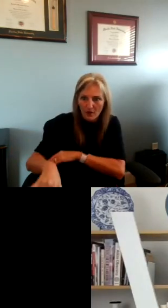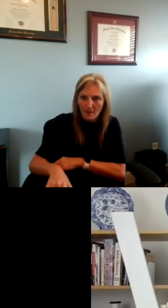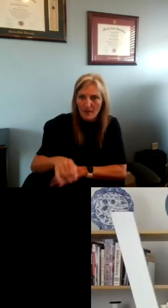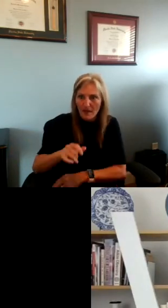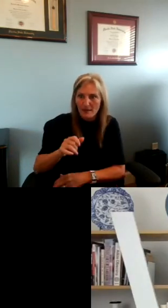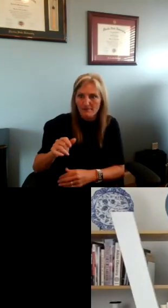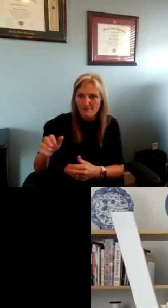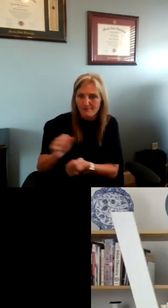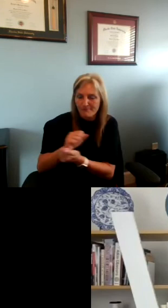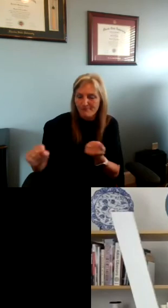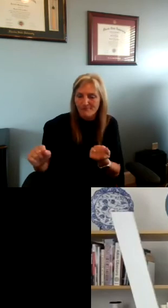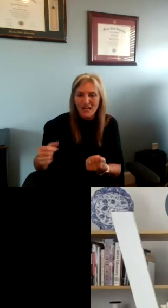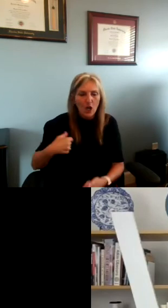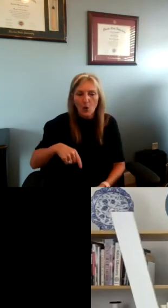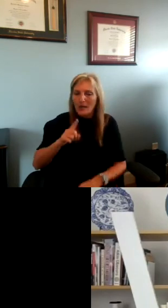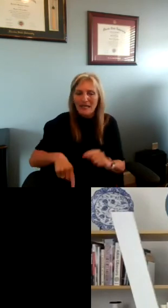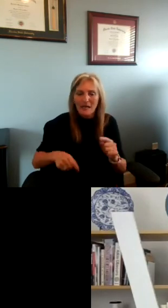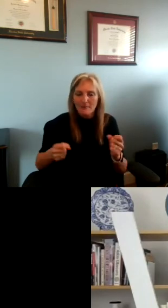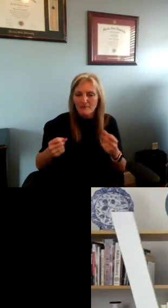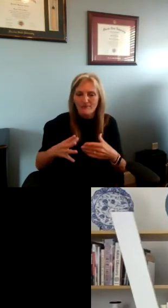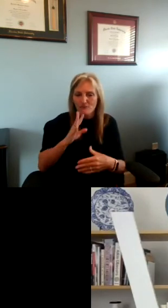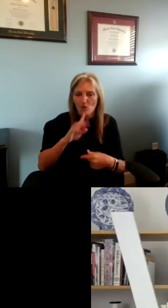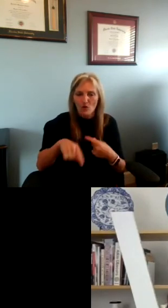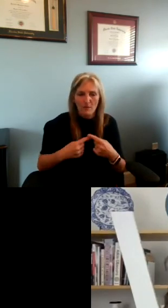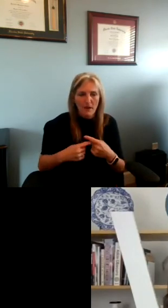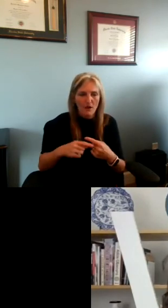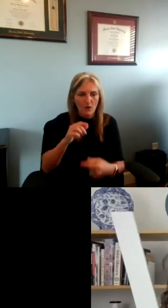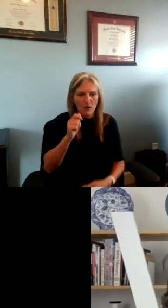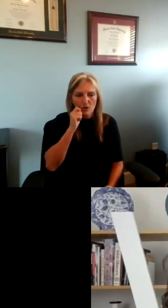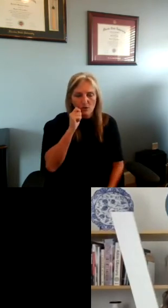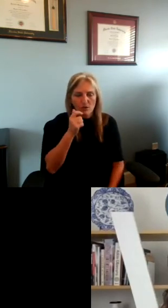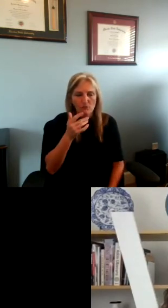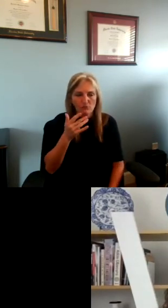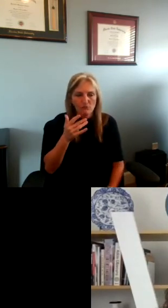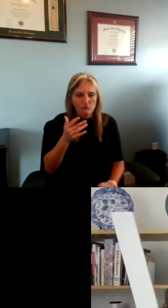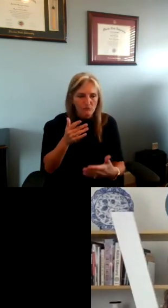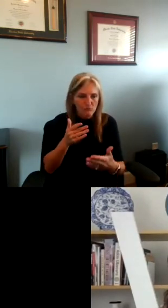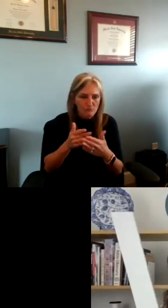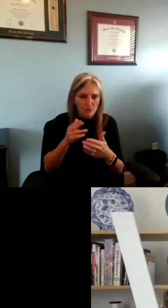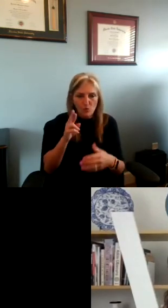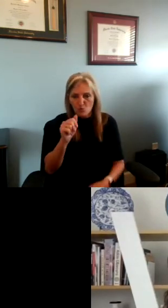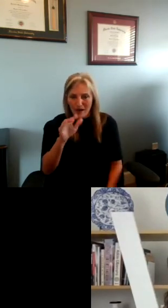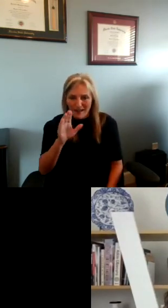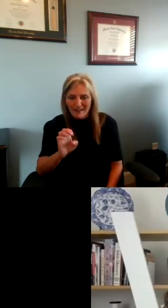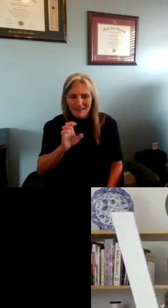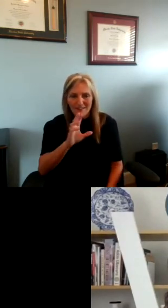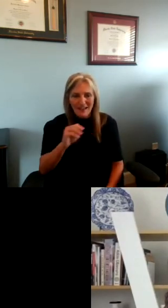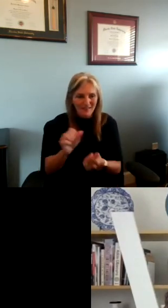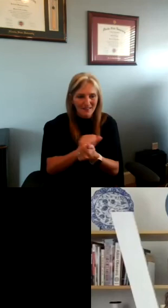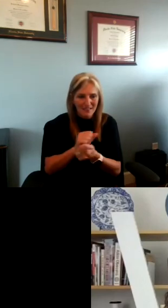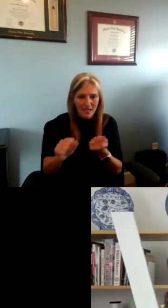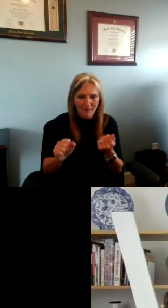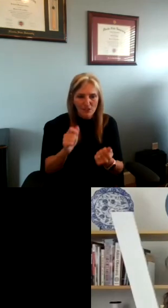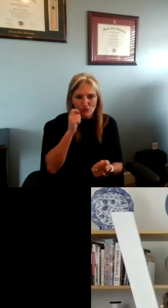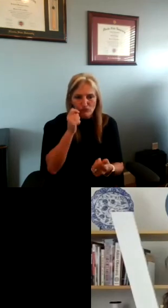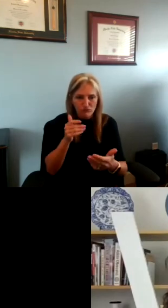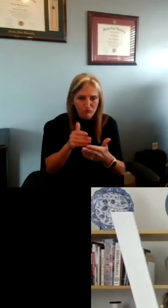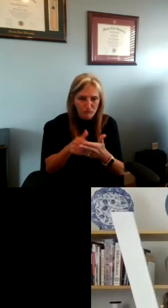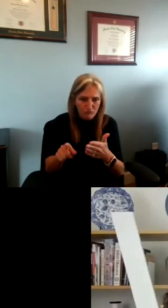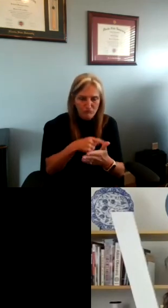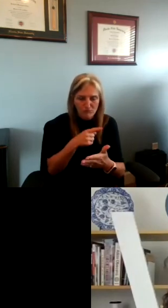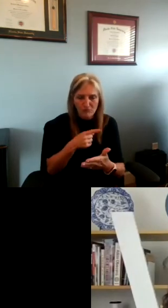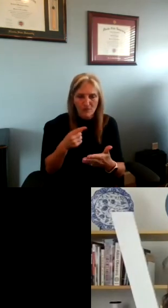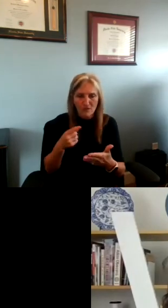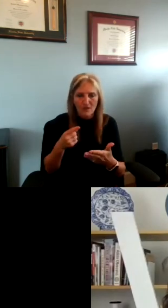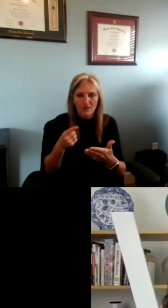we have to not be afraid to talk about race and the damage racial discrimination has done in this country, not as